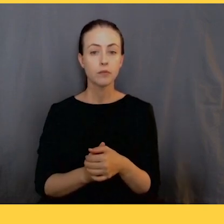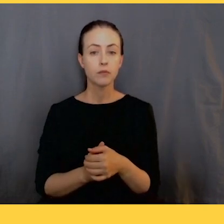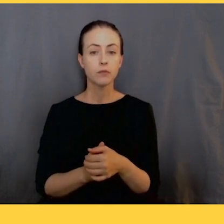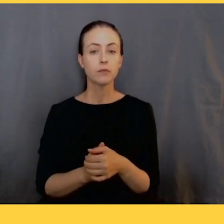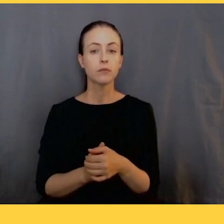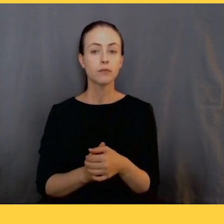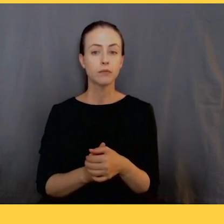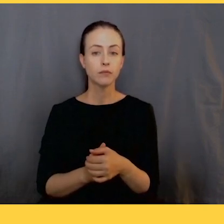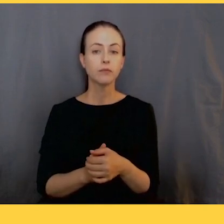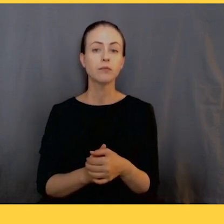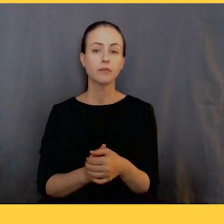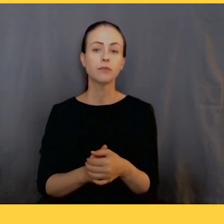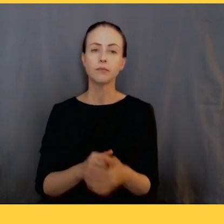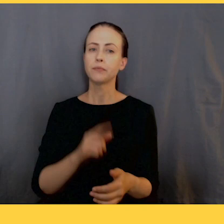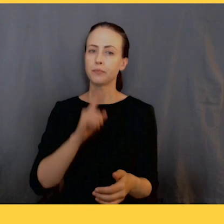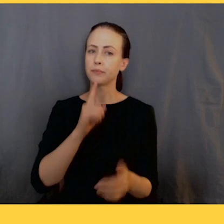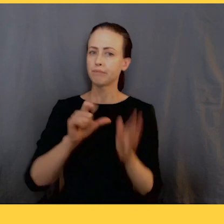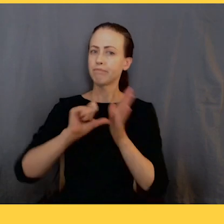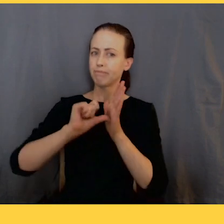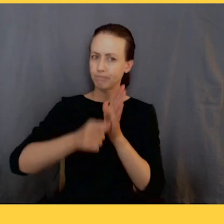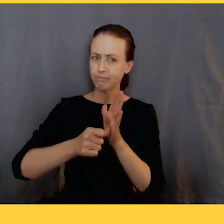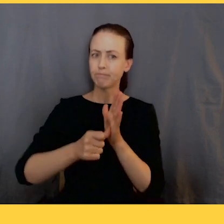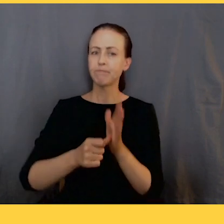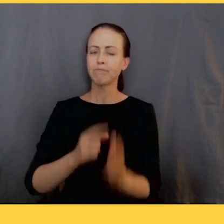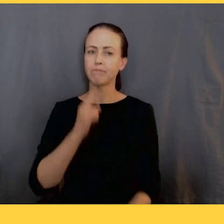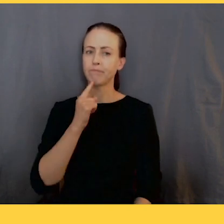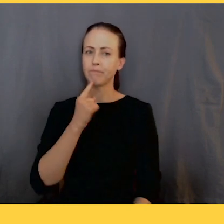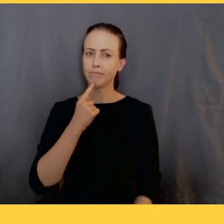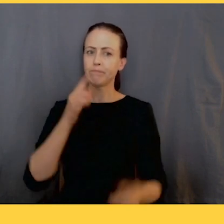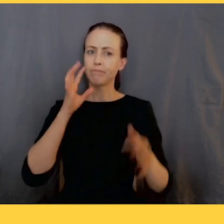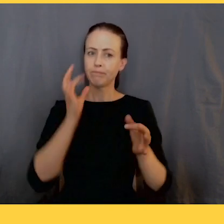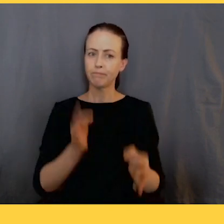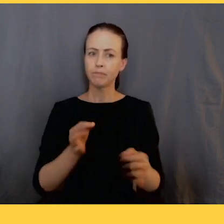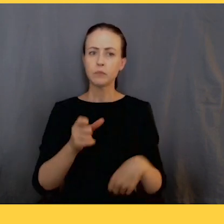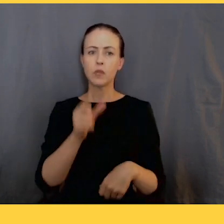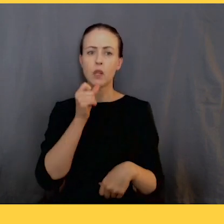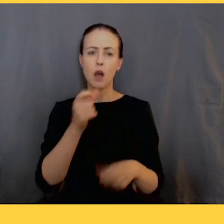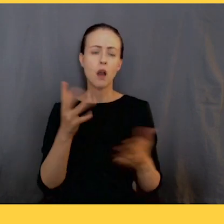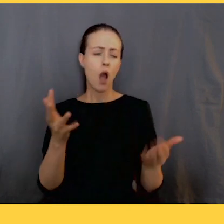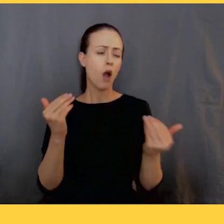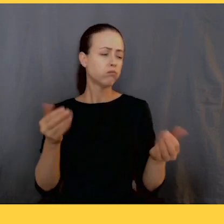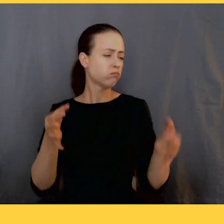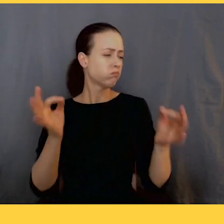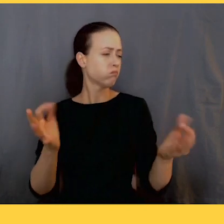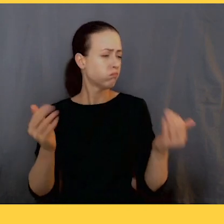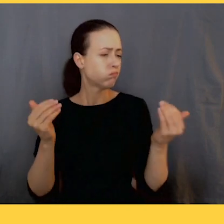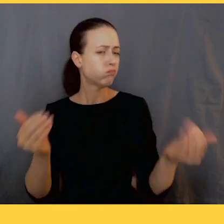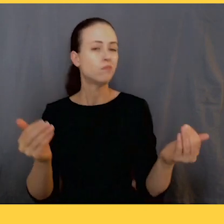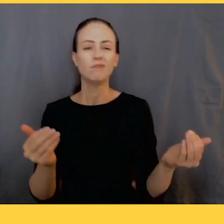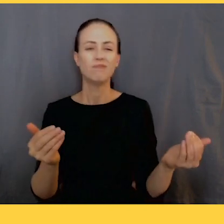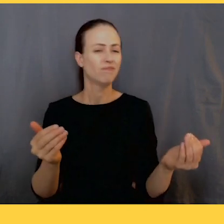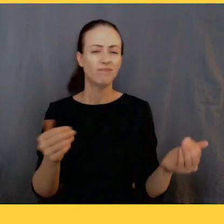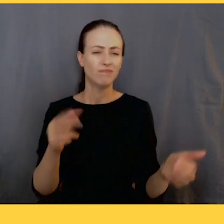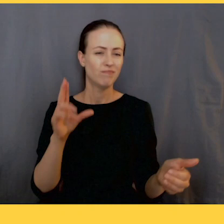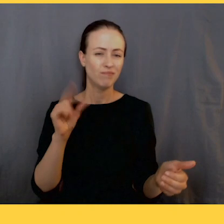power, obviously, as I mentioned before, is something that we take it very seriously, and it's a dynamic set of